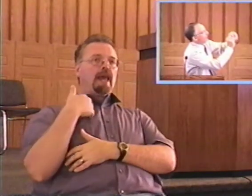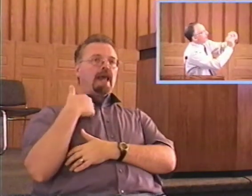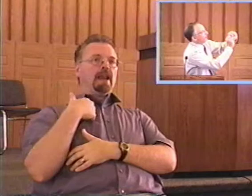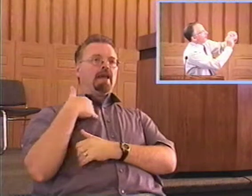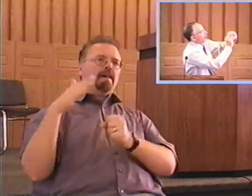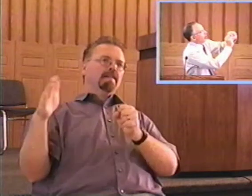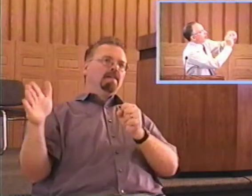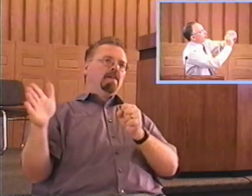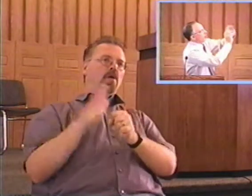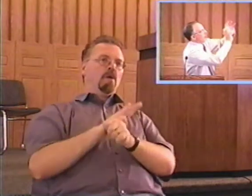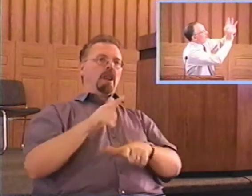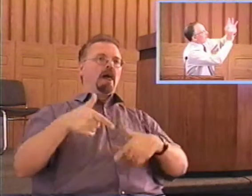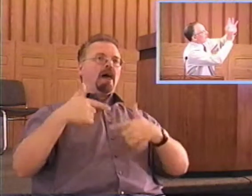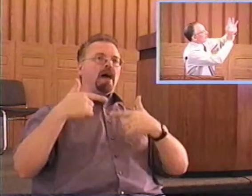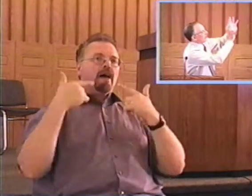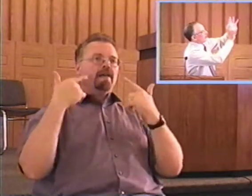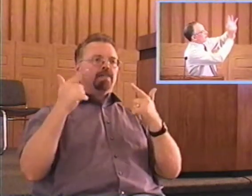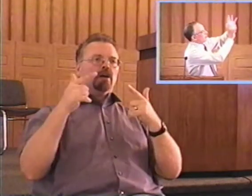whole life